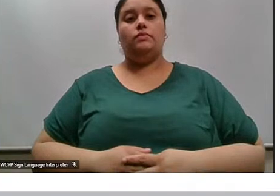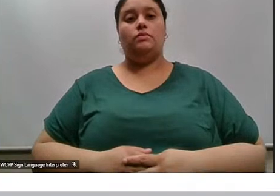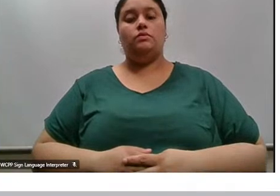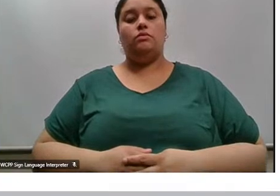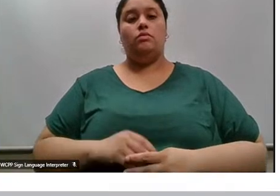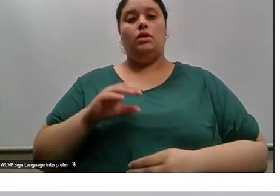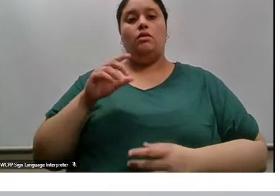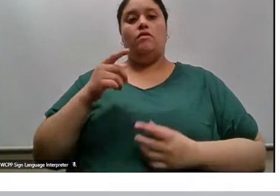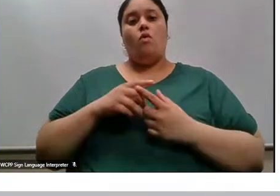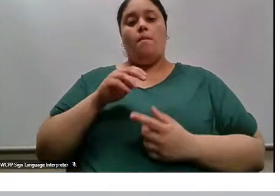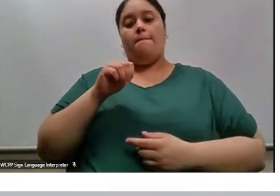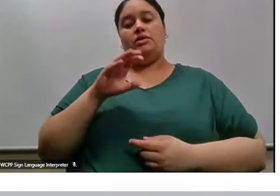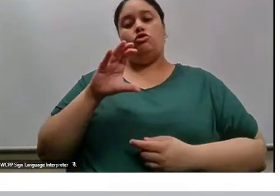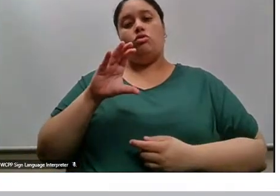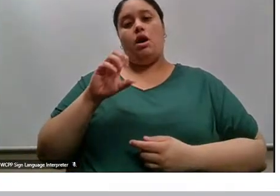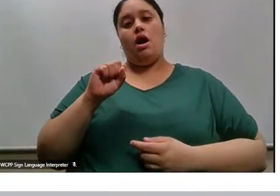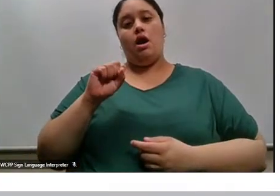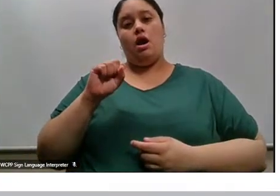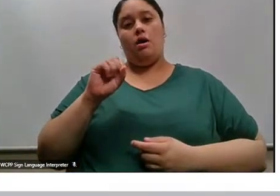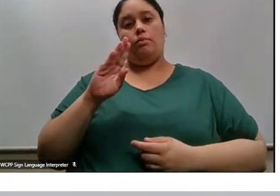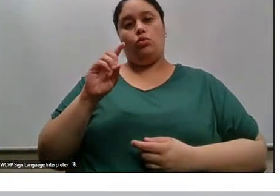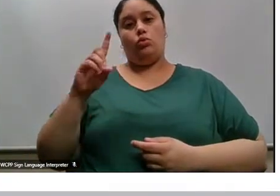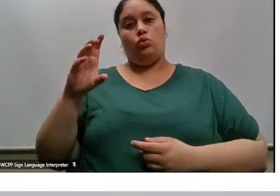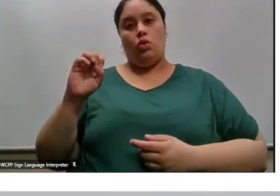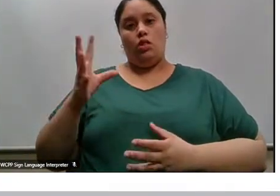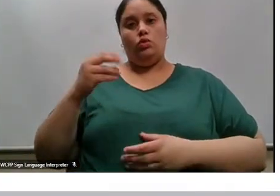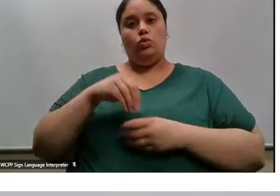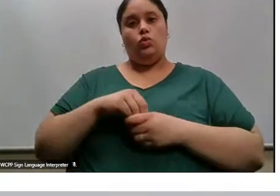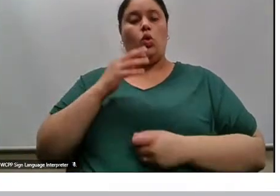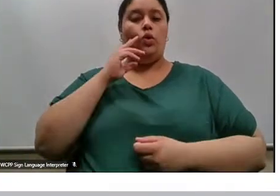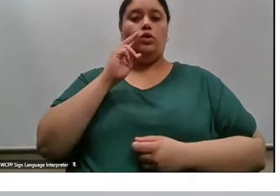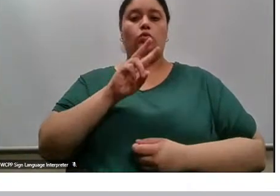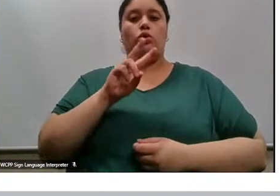Abdul, she only joined on the 22nd of the 3rd,